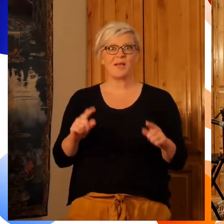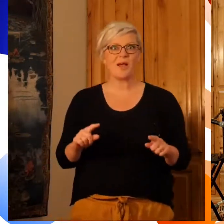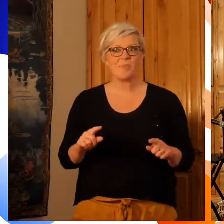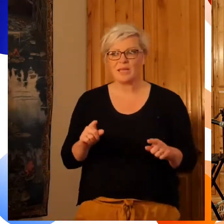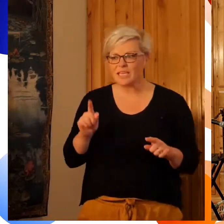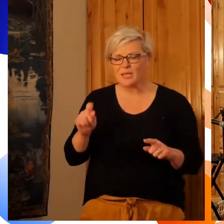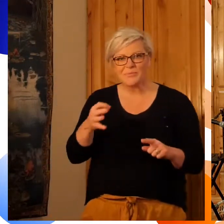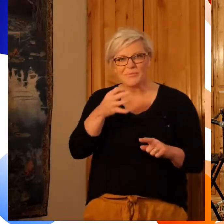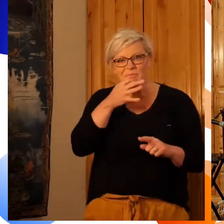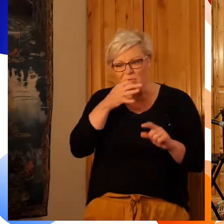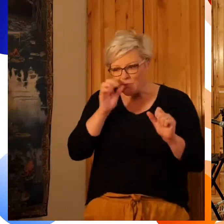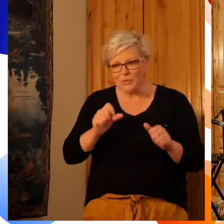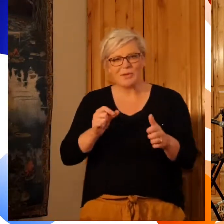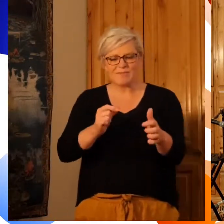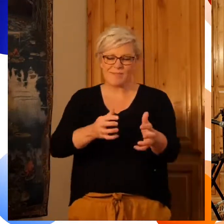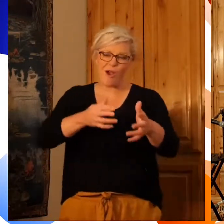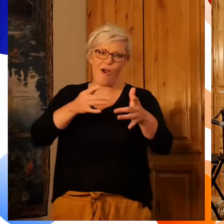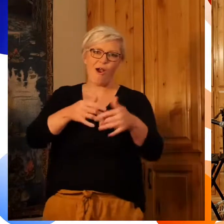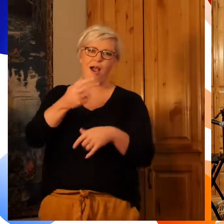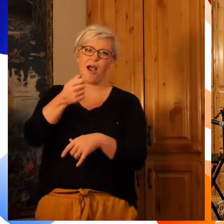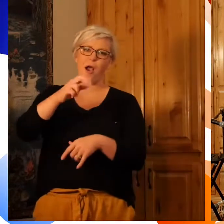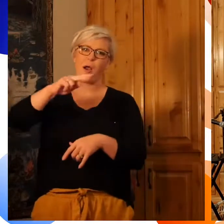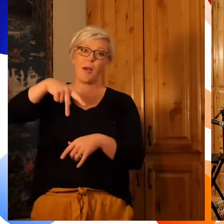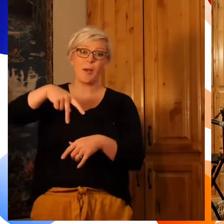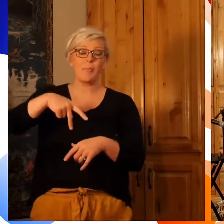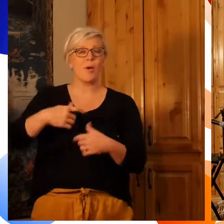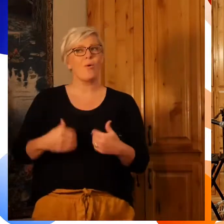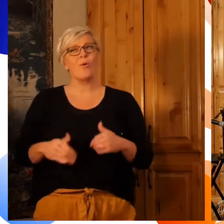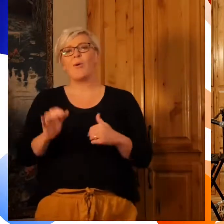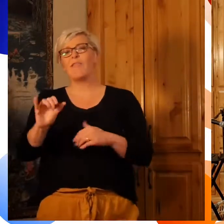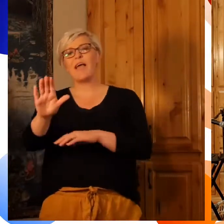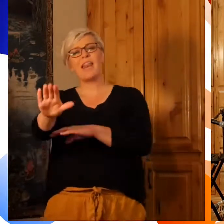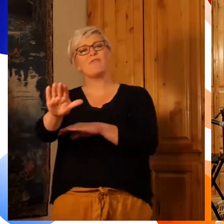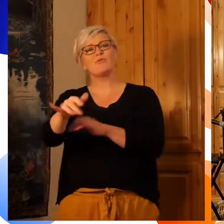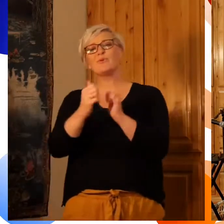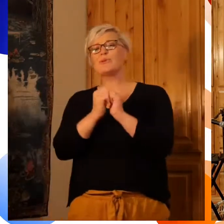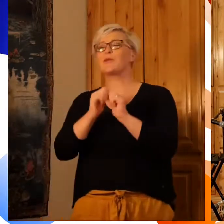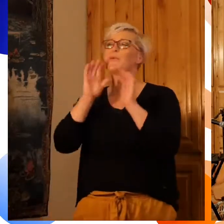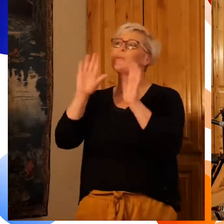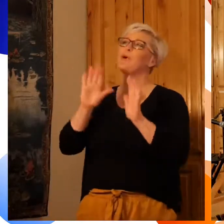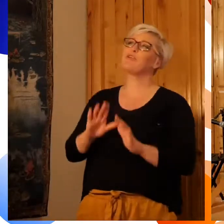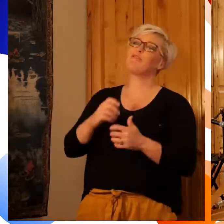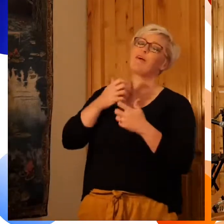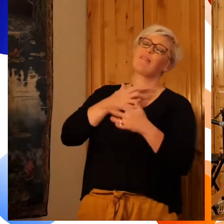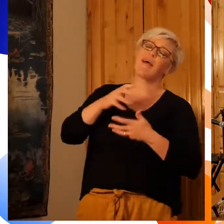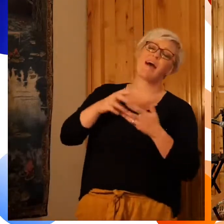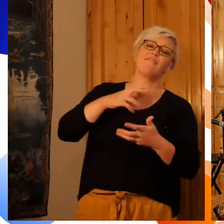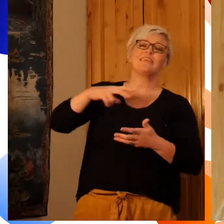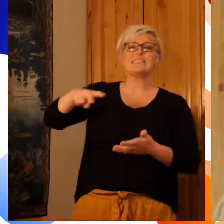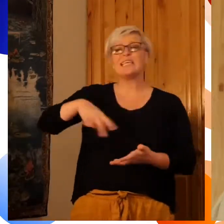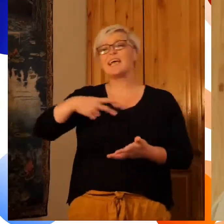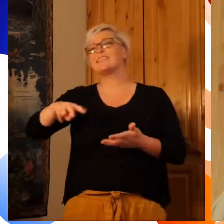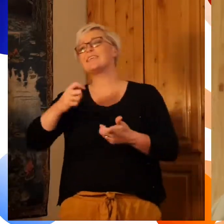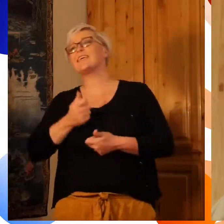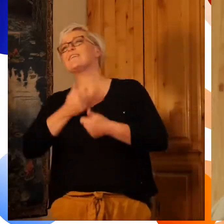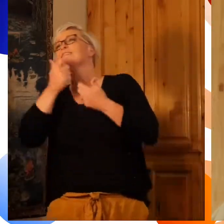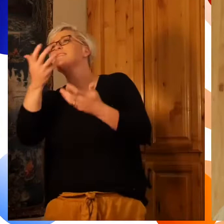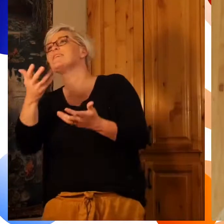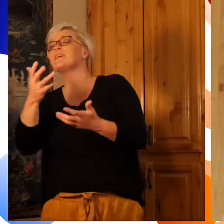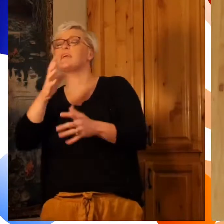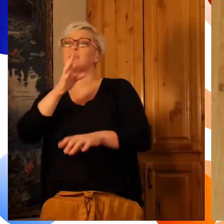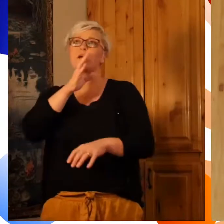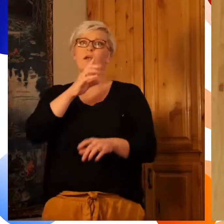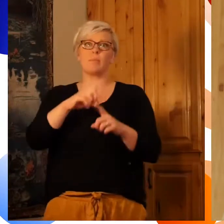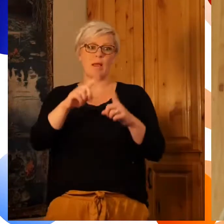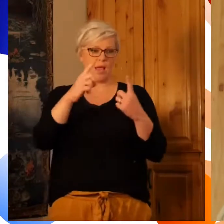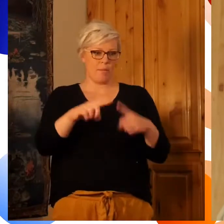Harp as well. Well, they had a splendid afternoon together, laughing, dancing, singing, talking. And yet, when the wife finally came